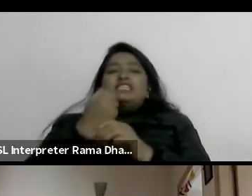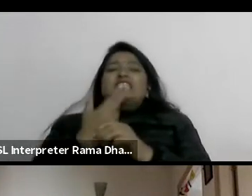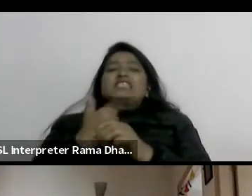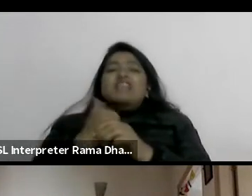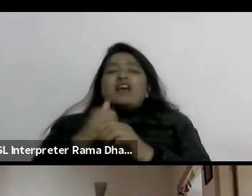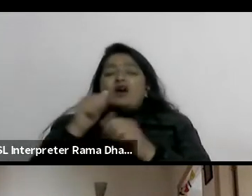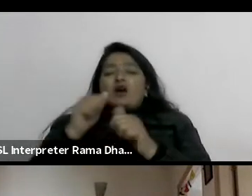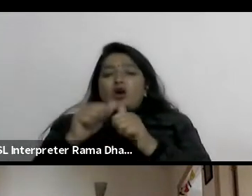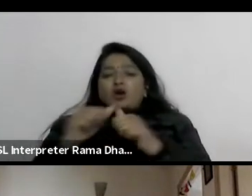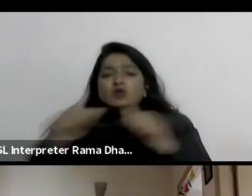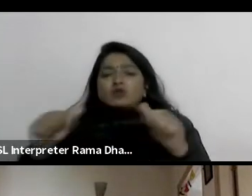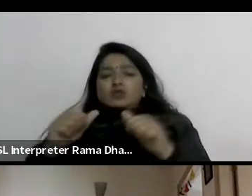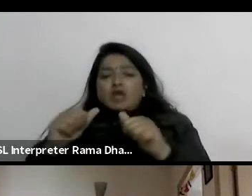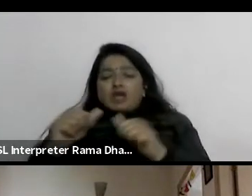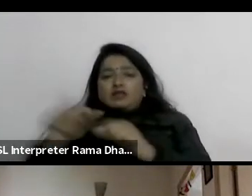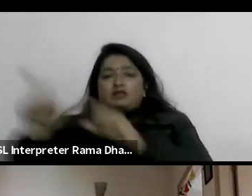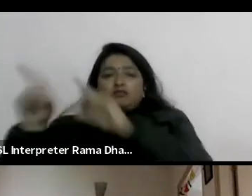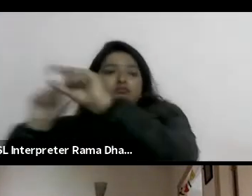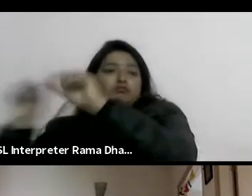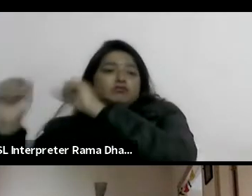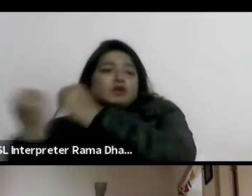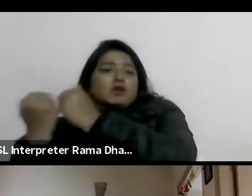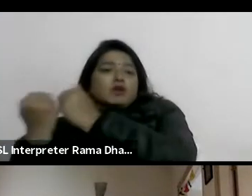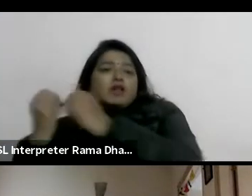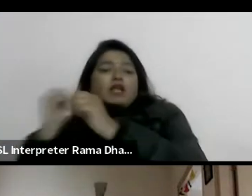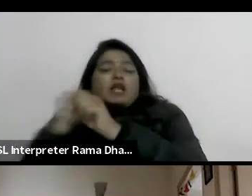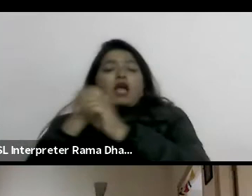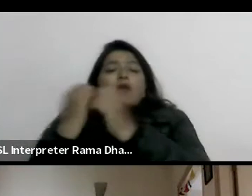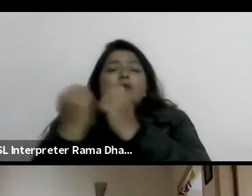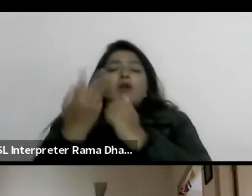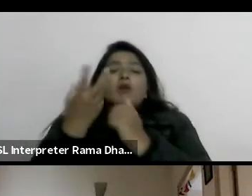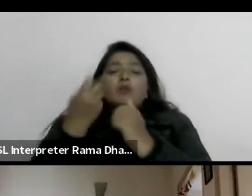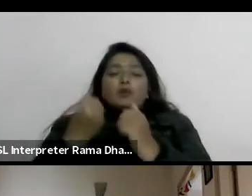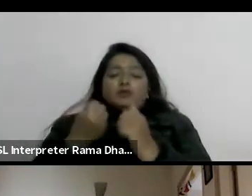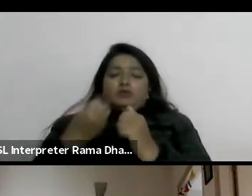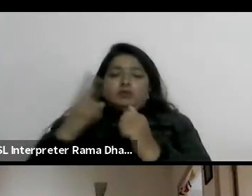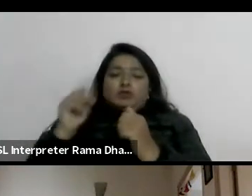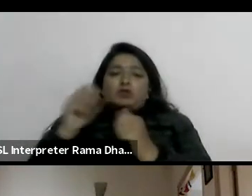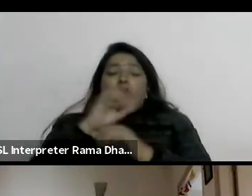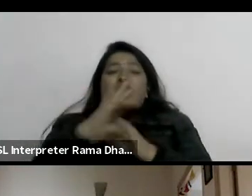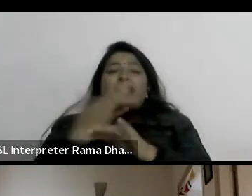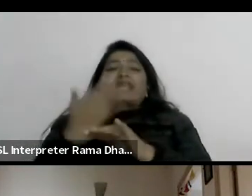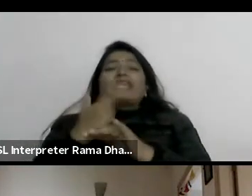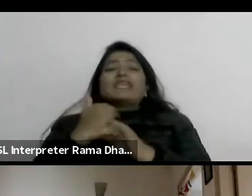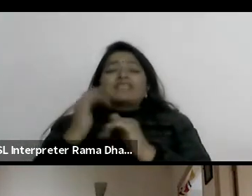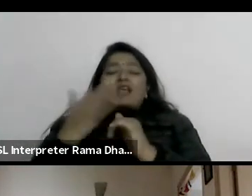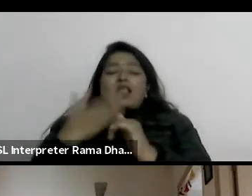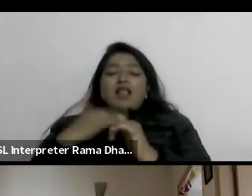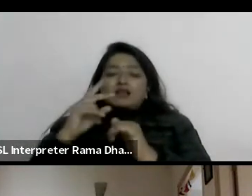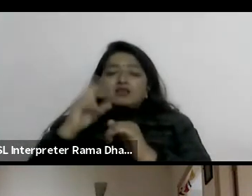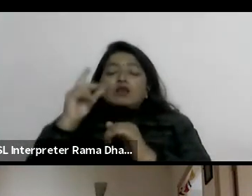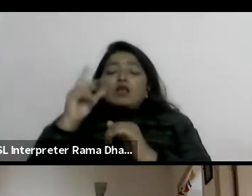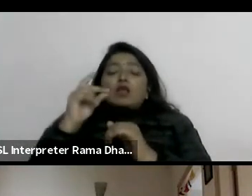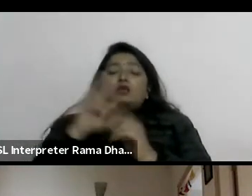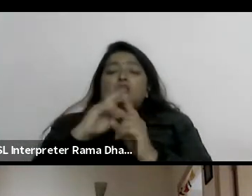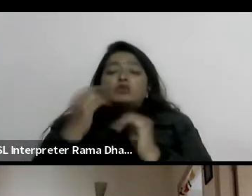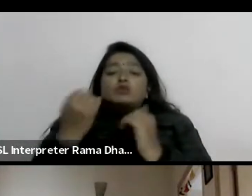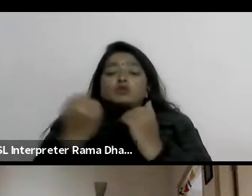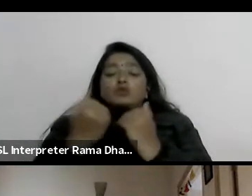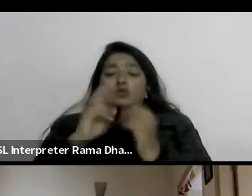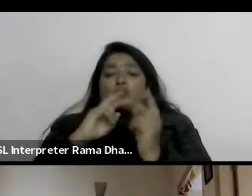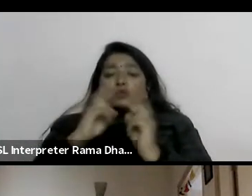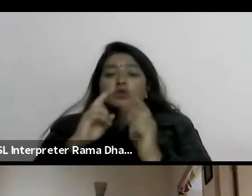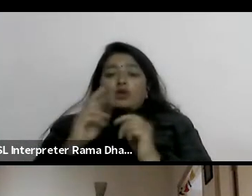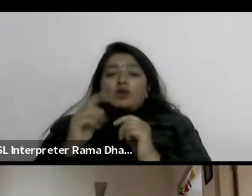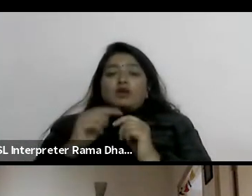right to make the choice over what profession or what they choose to do. And the second thing is, you know, I'd really like to see